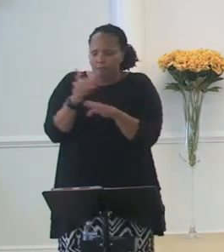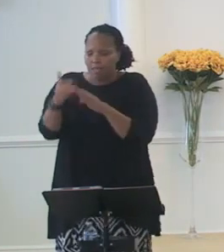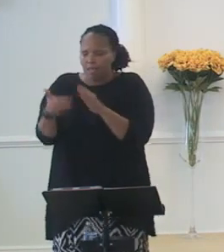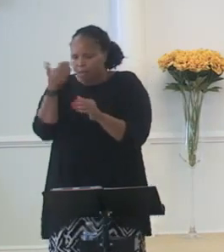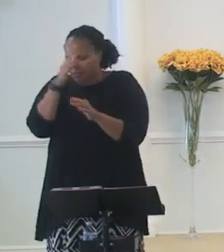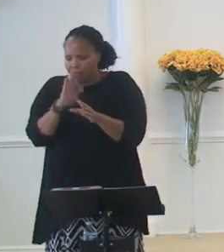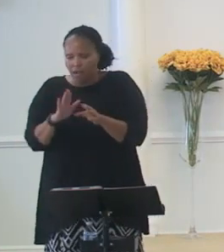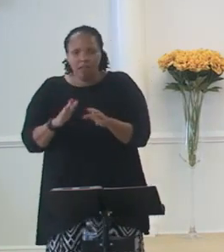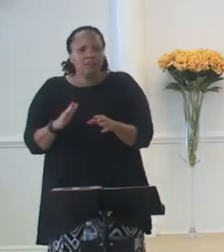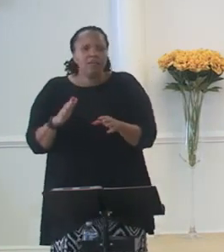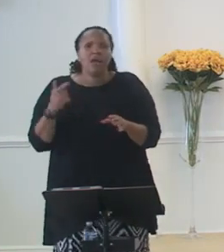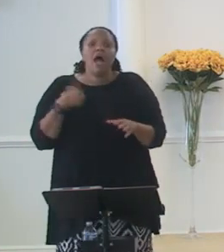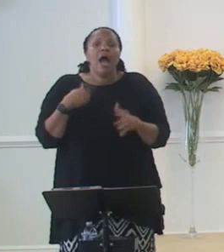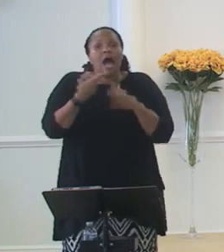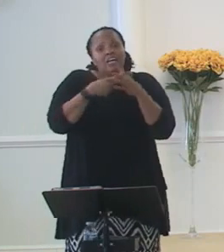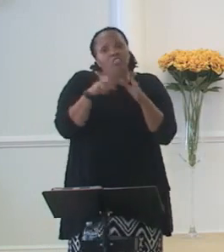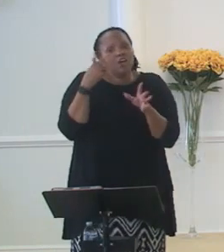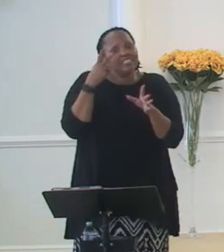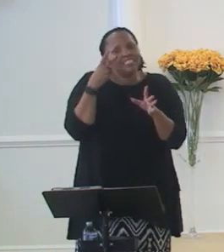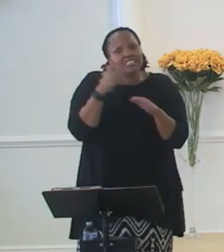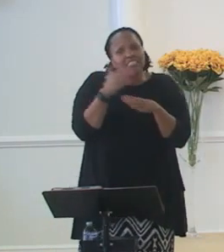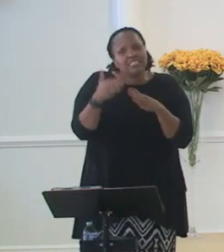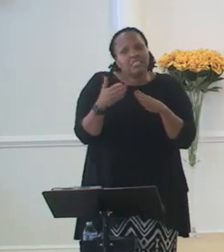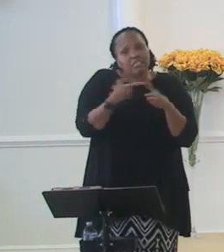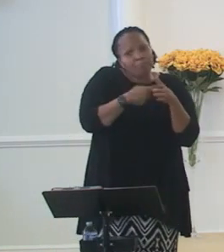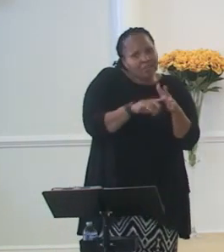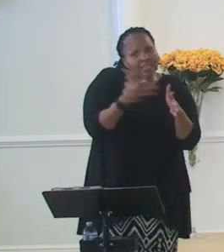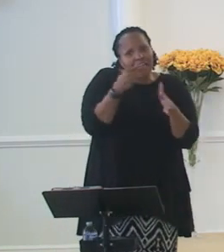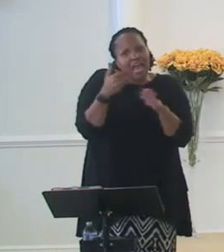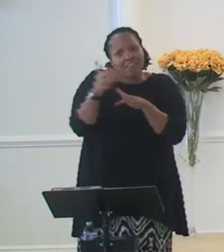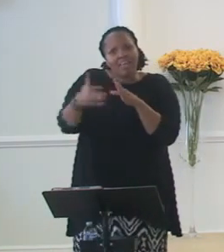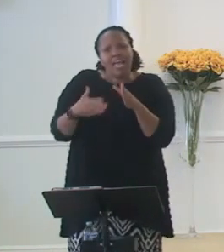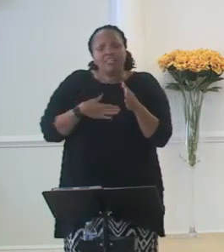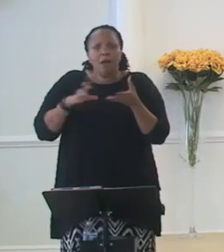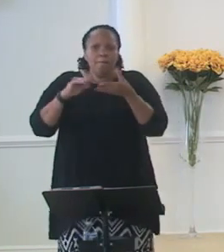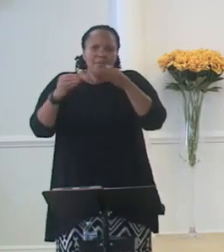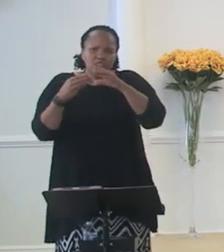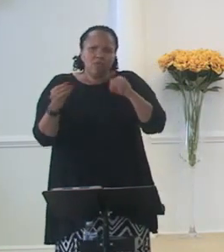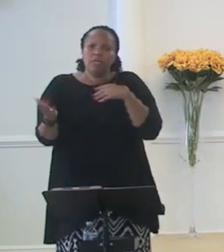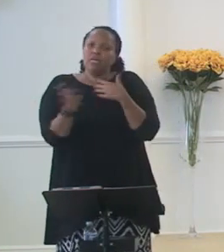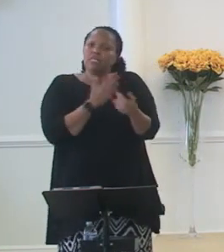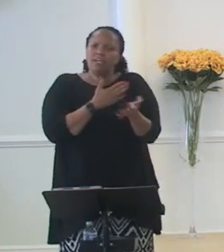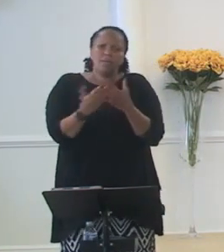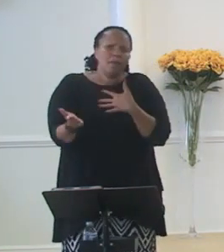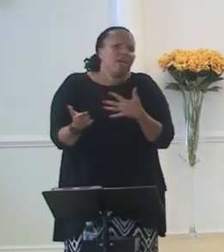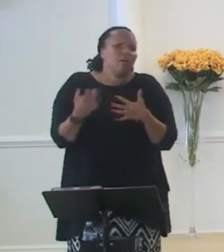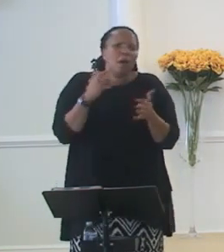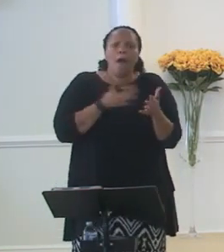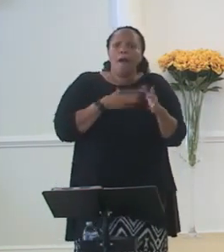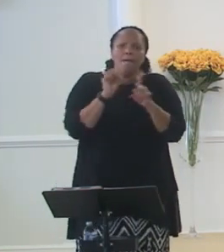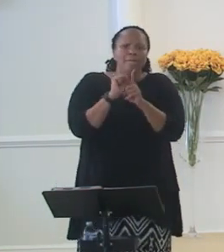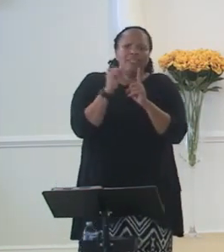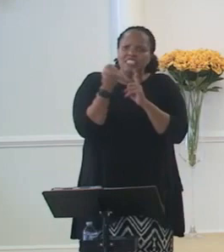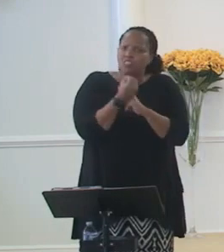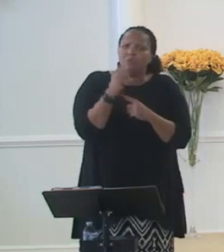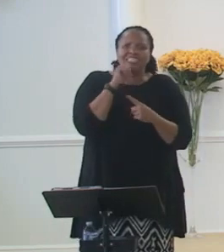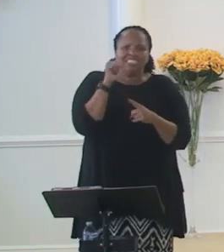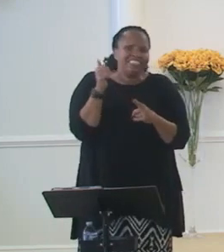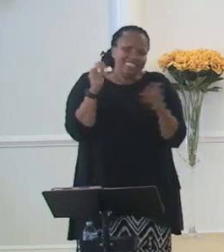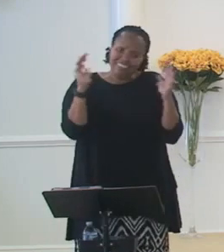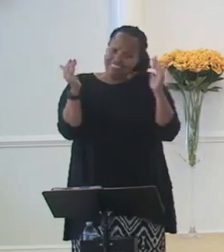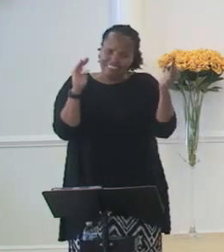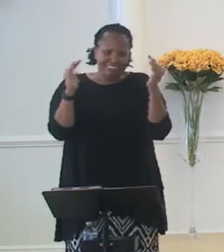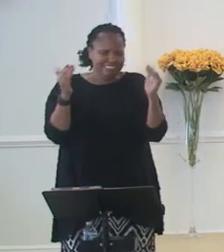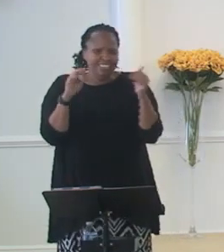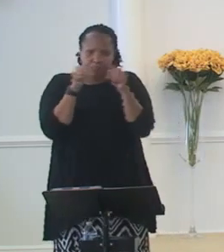God, I begin to see the beginning and end of my storyline. That even though it doesn't seem like a blessing to me,